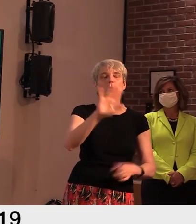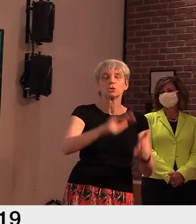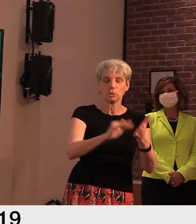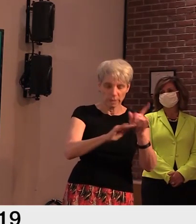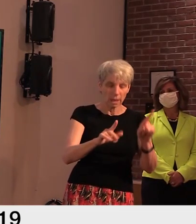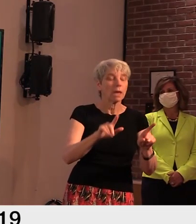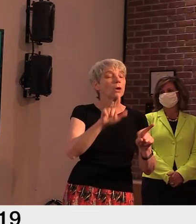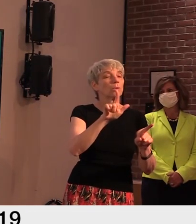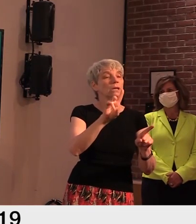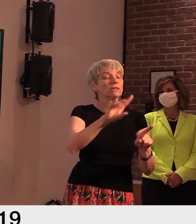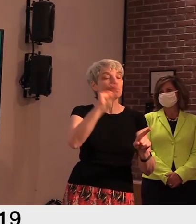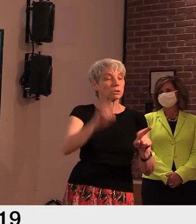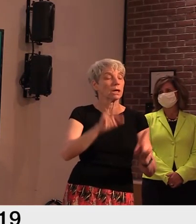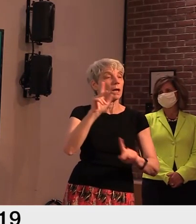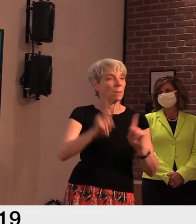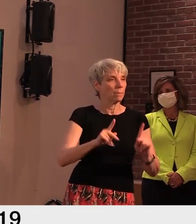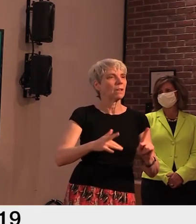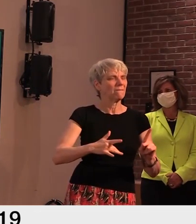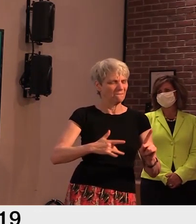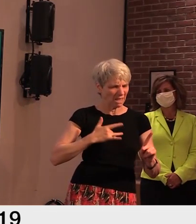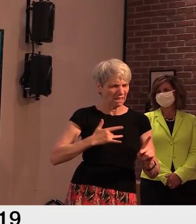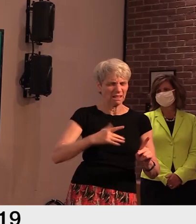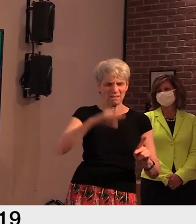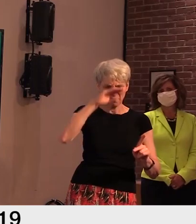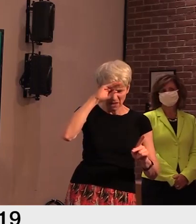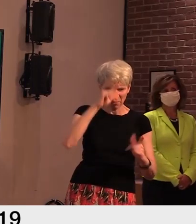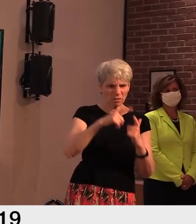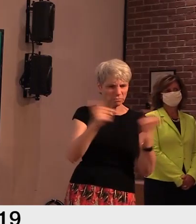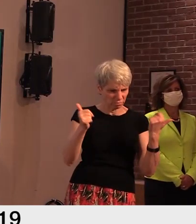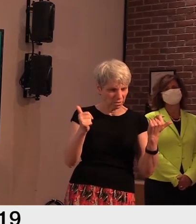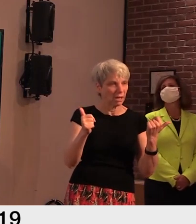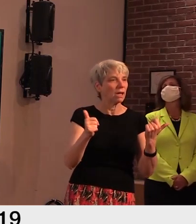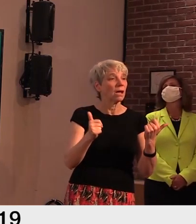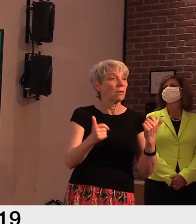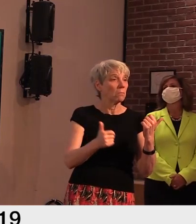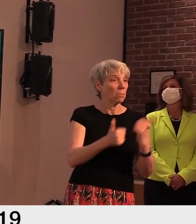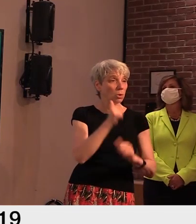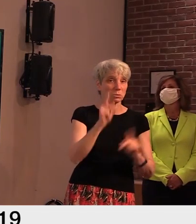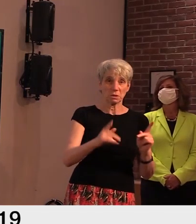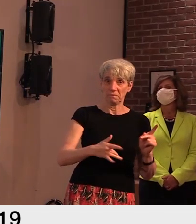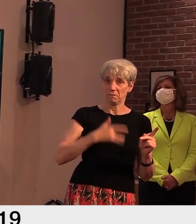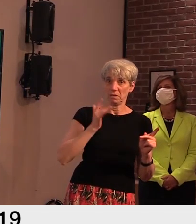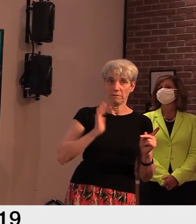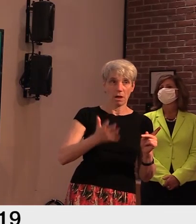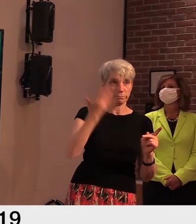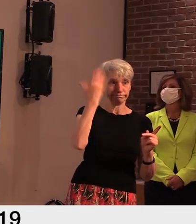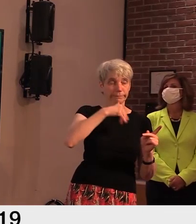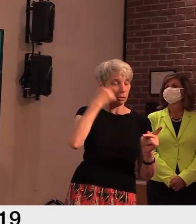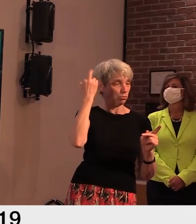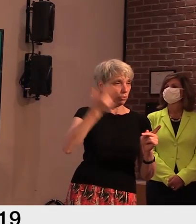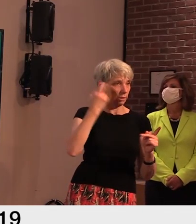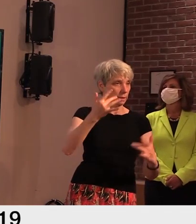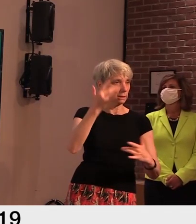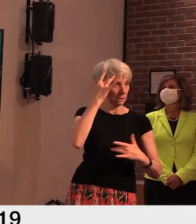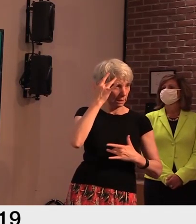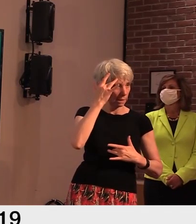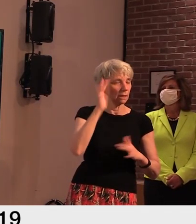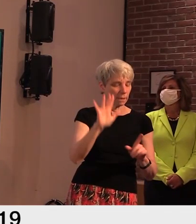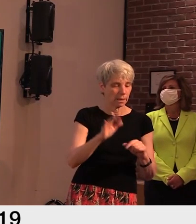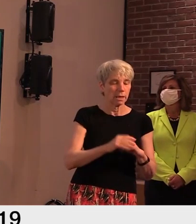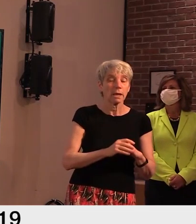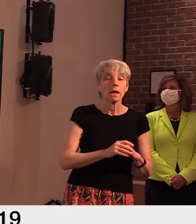The rate of people who are symptomatic has increased slightly to 27%, but that essentially means